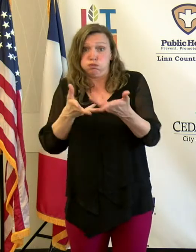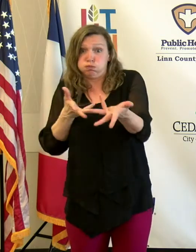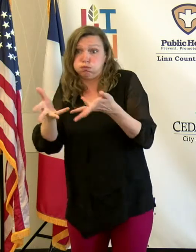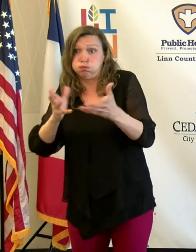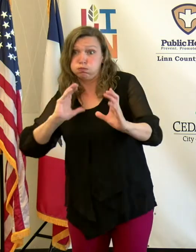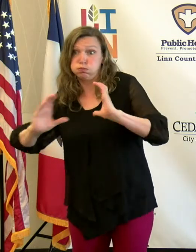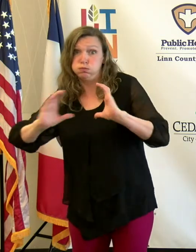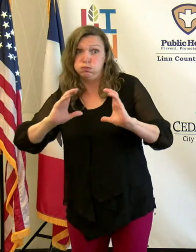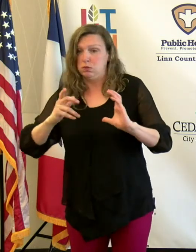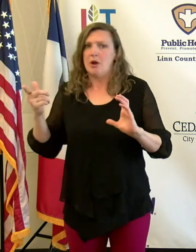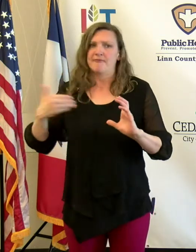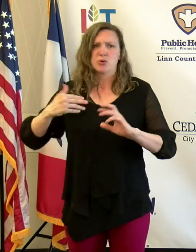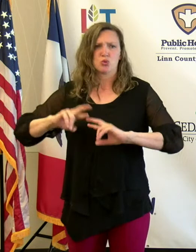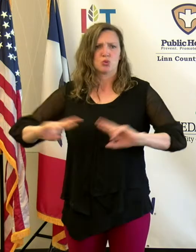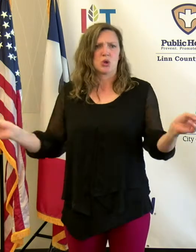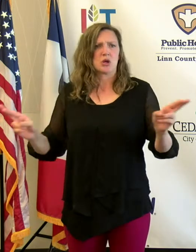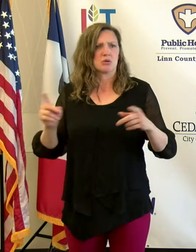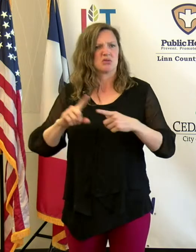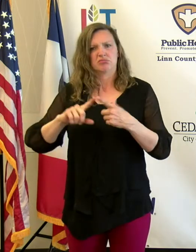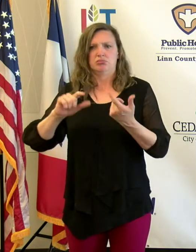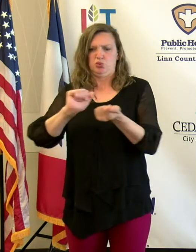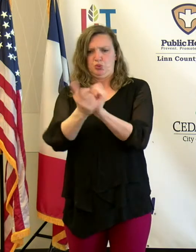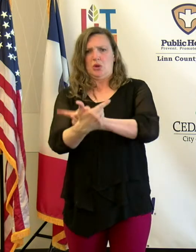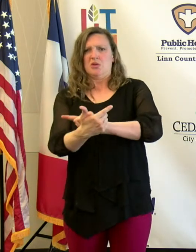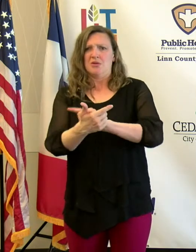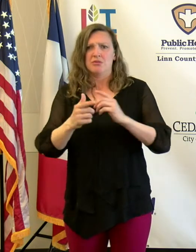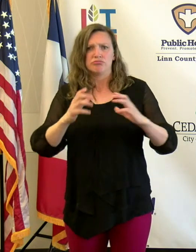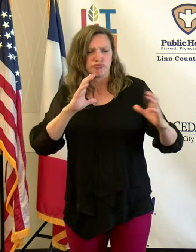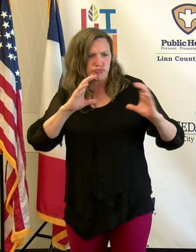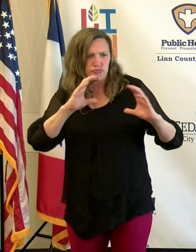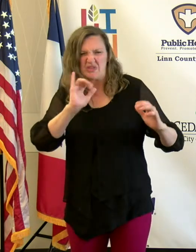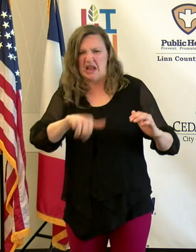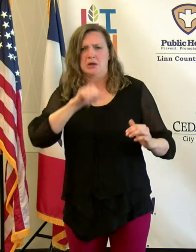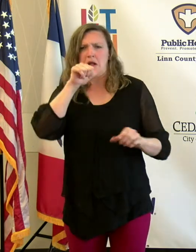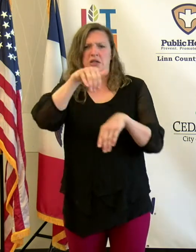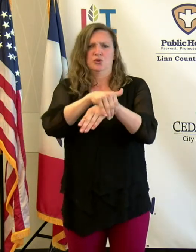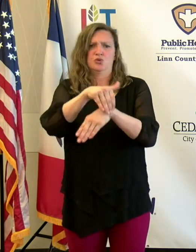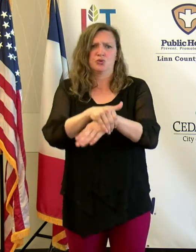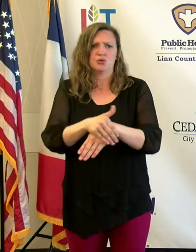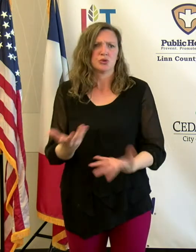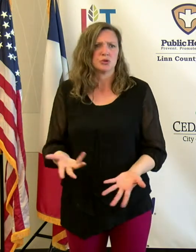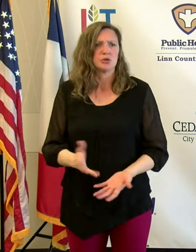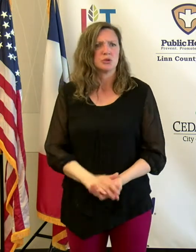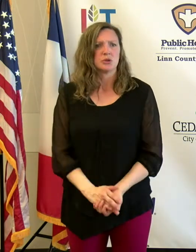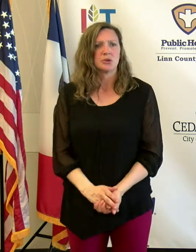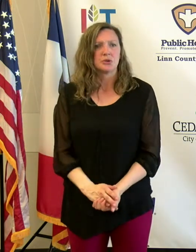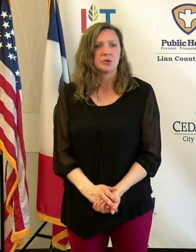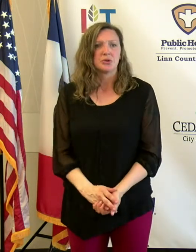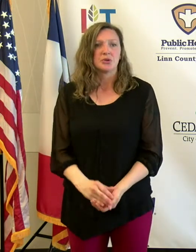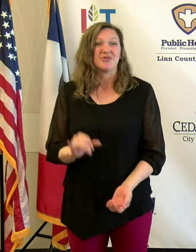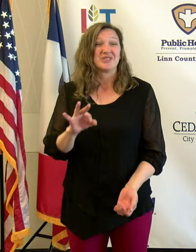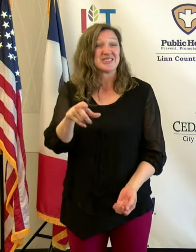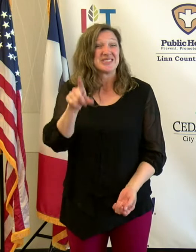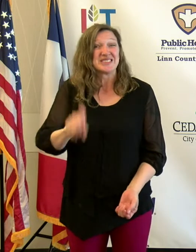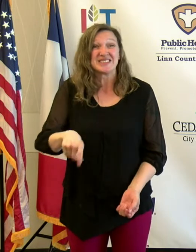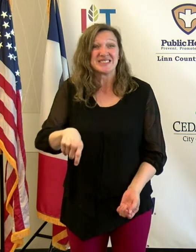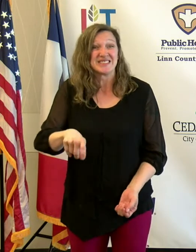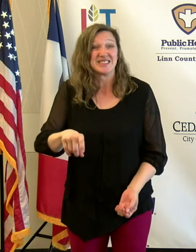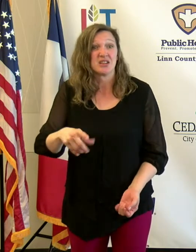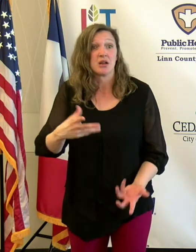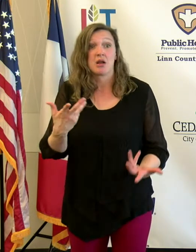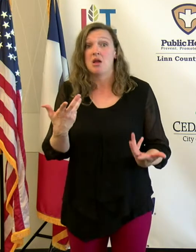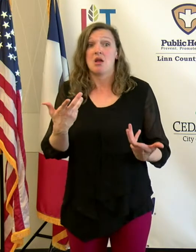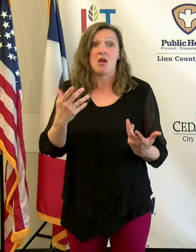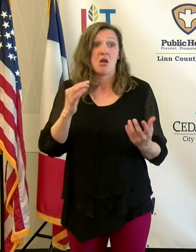as their primary language. If we do not have a staff member that speaks those language, we do work with agencies that do have interpreters